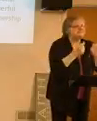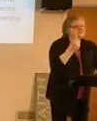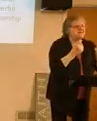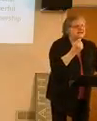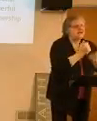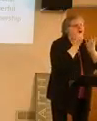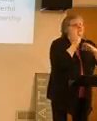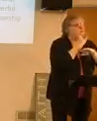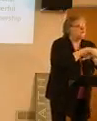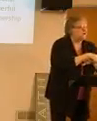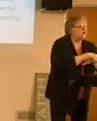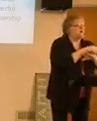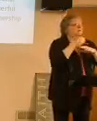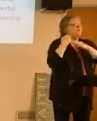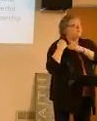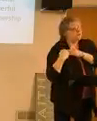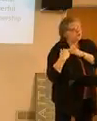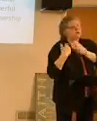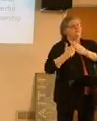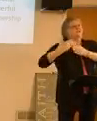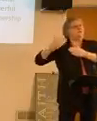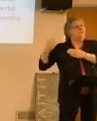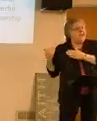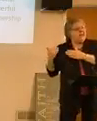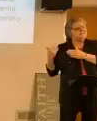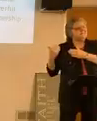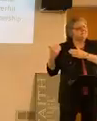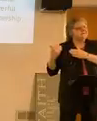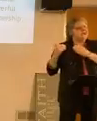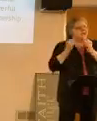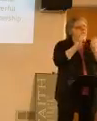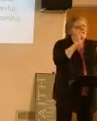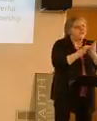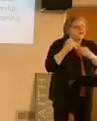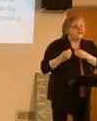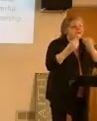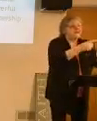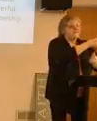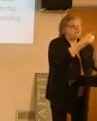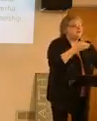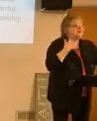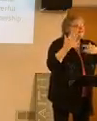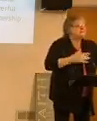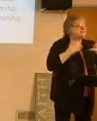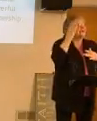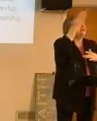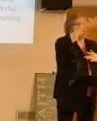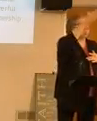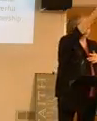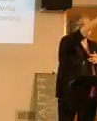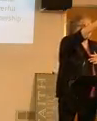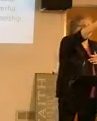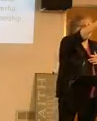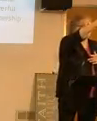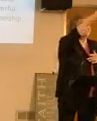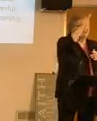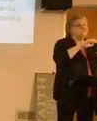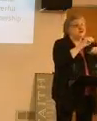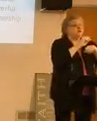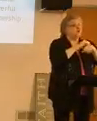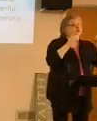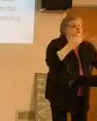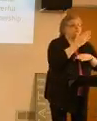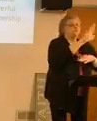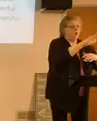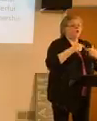you overcome the burden of your past. And with that, gives you an exciting future as God works in and through